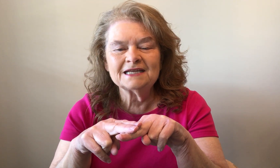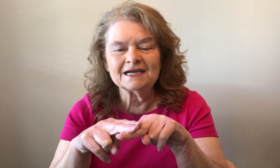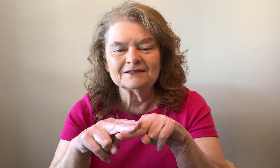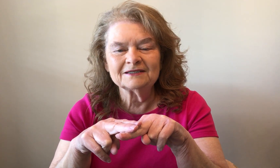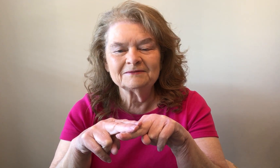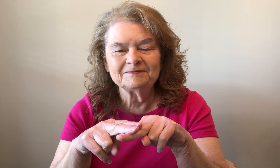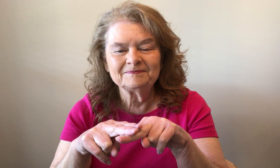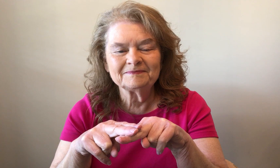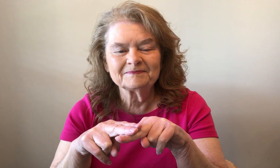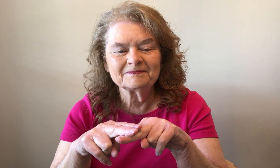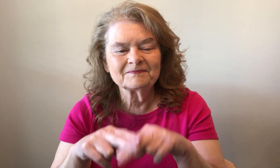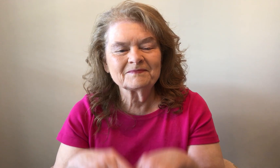down.